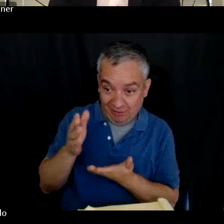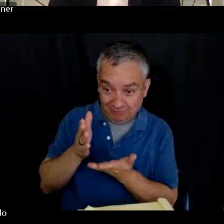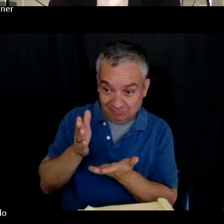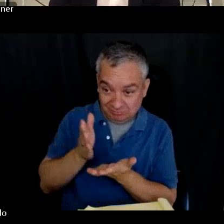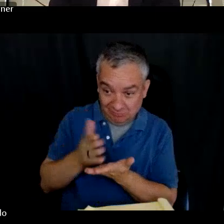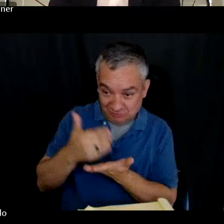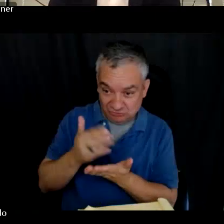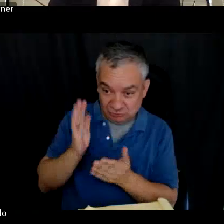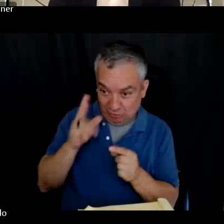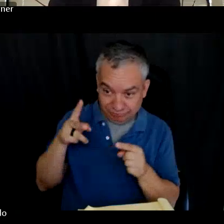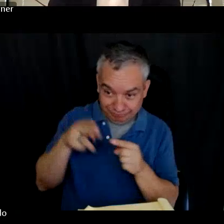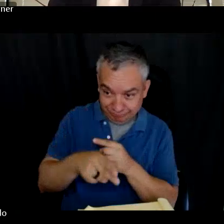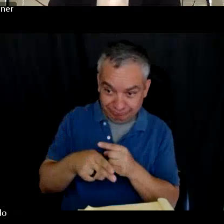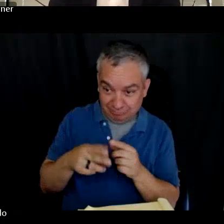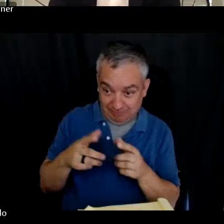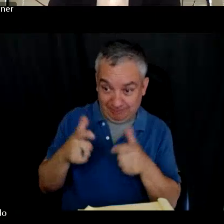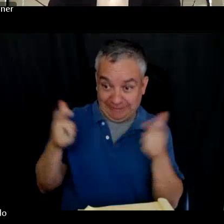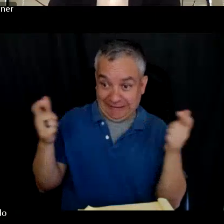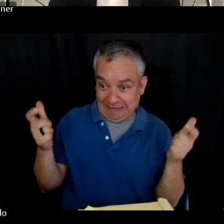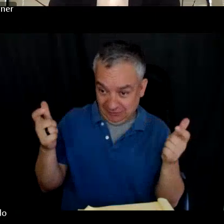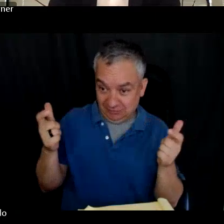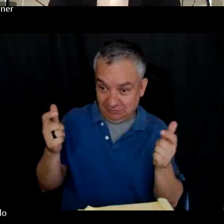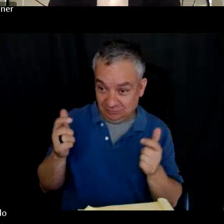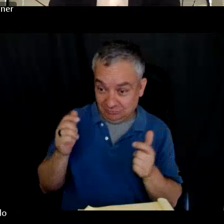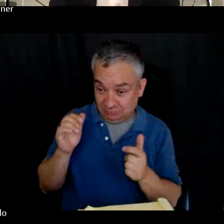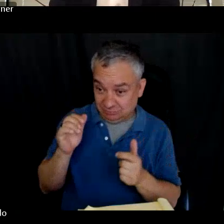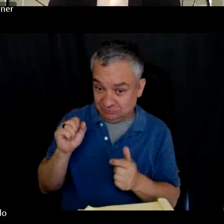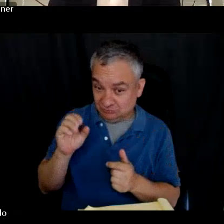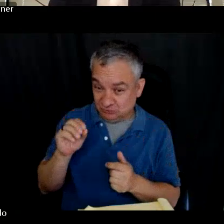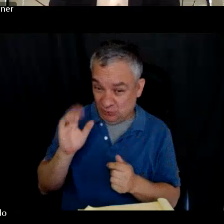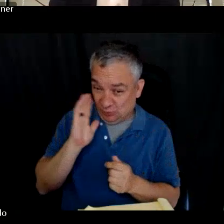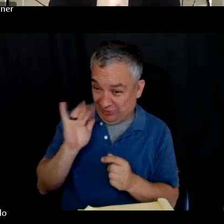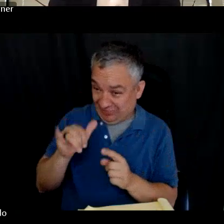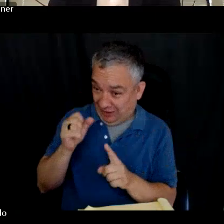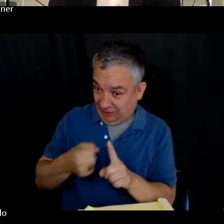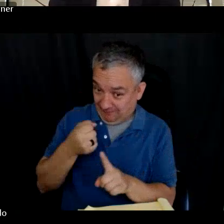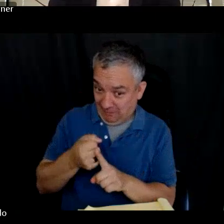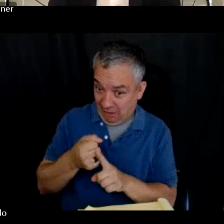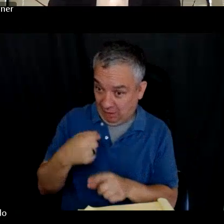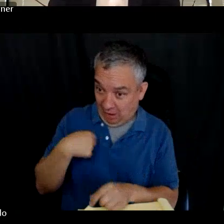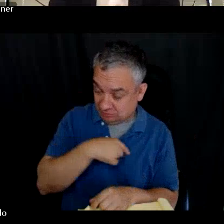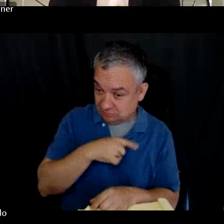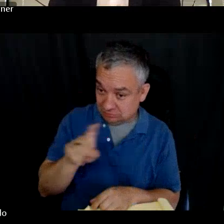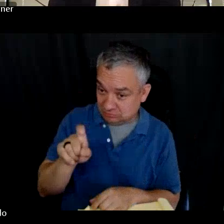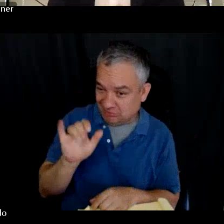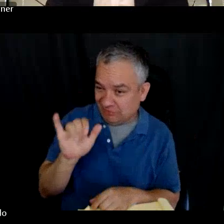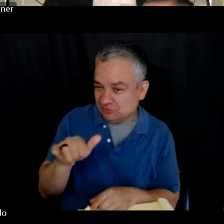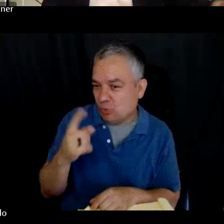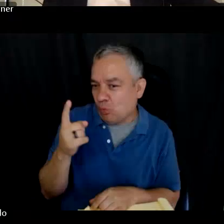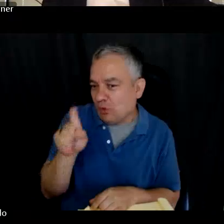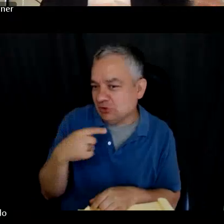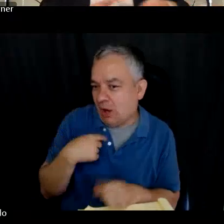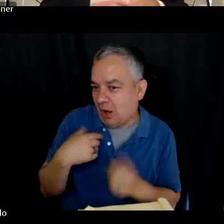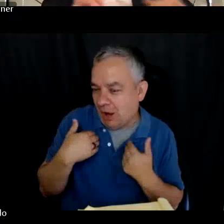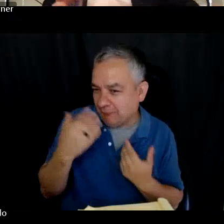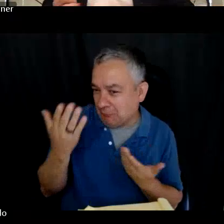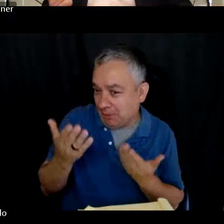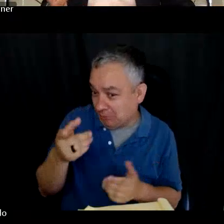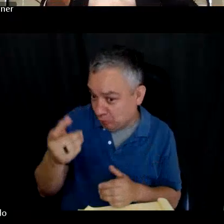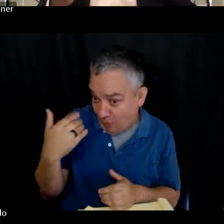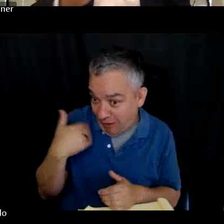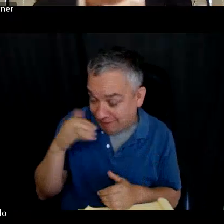keeping an ear to the ground about as far as, budget cuts. It's a big question mark. So is that going to